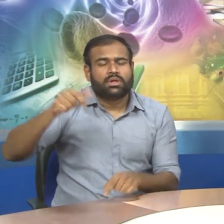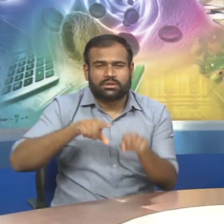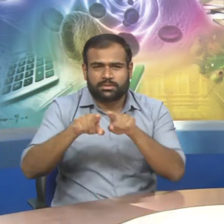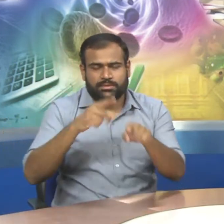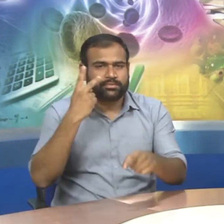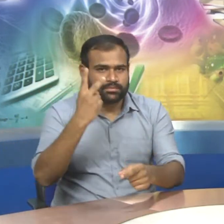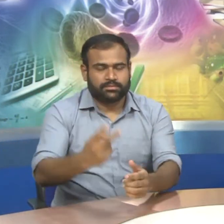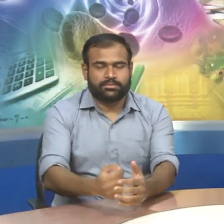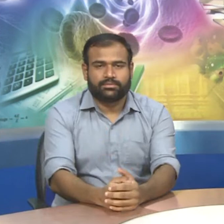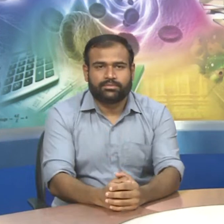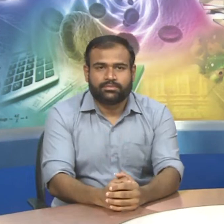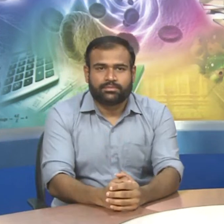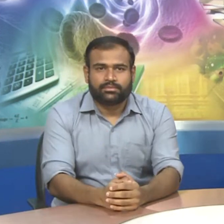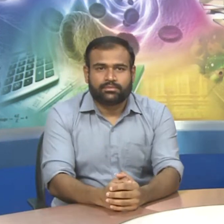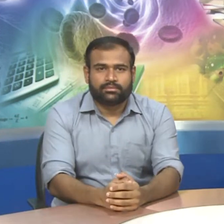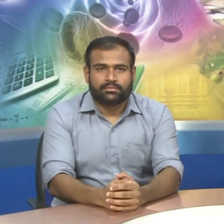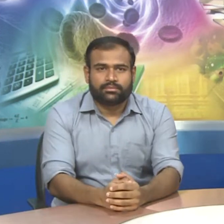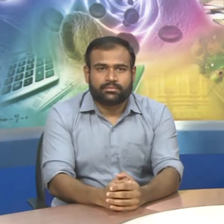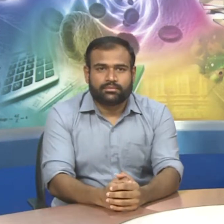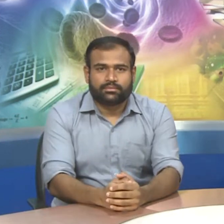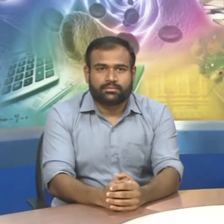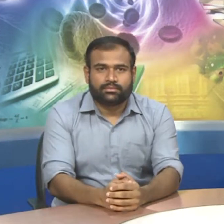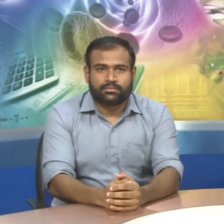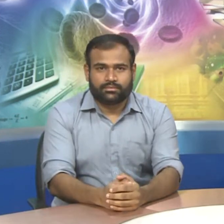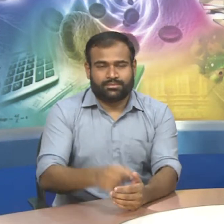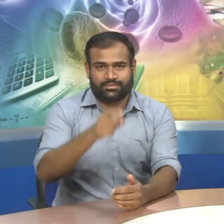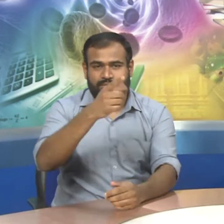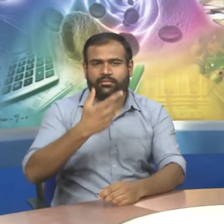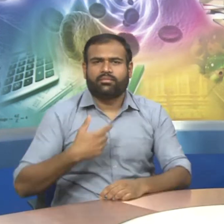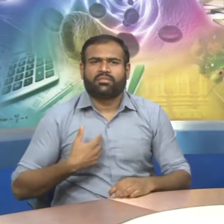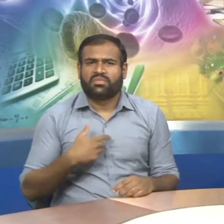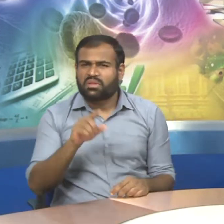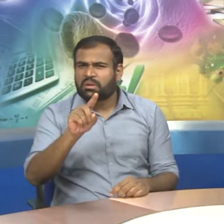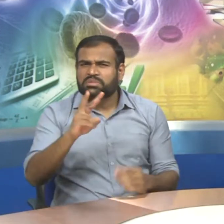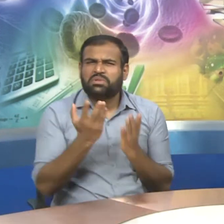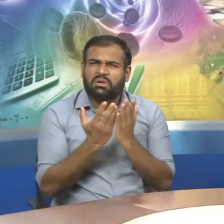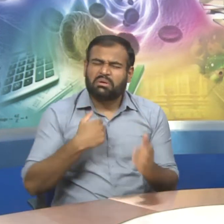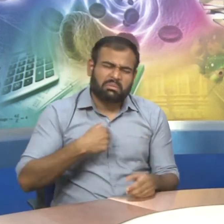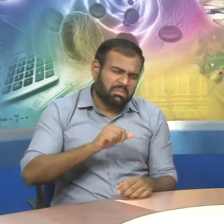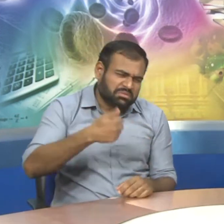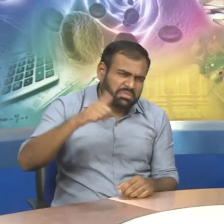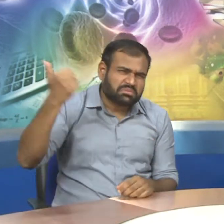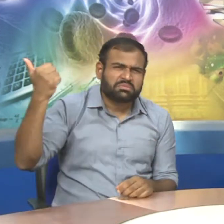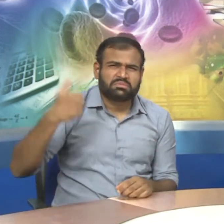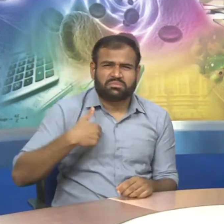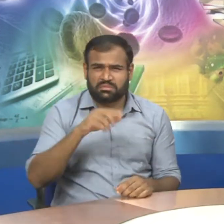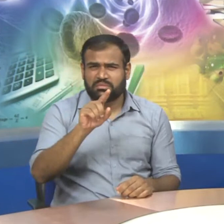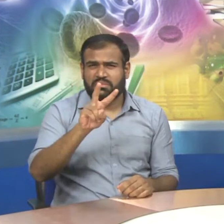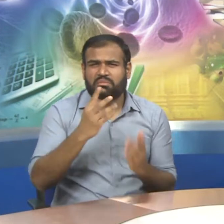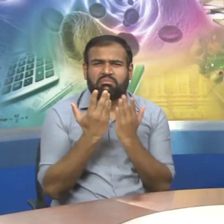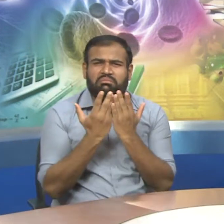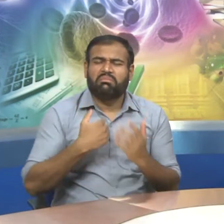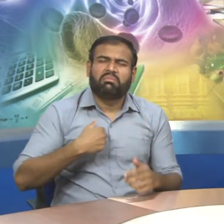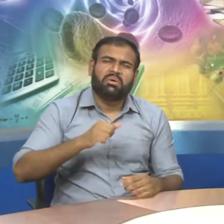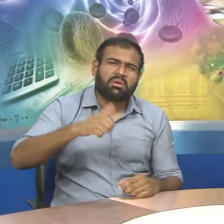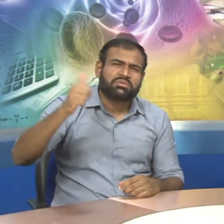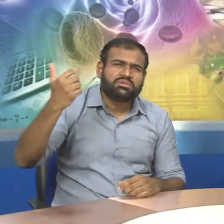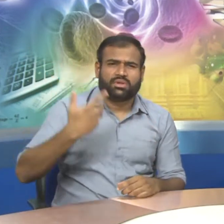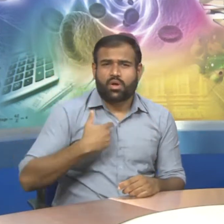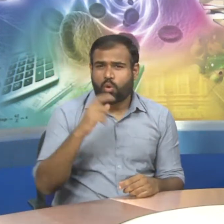pass. See some more example. Now this, I am 12th pass. It